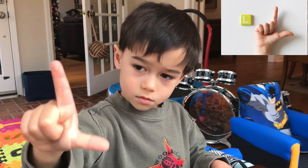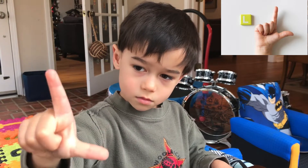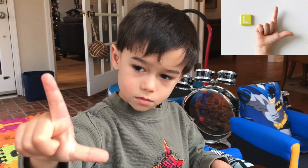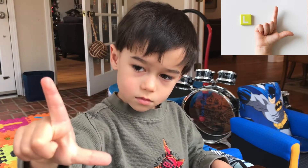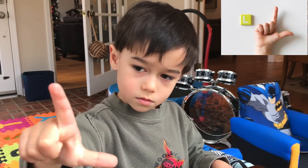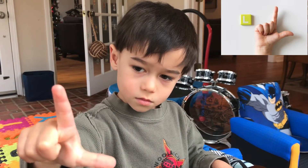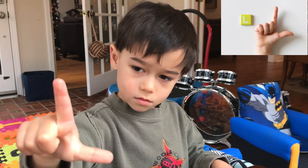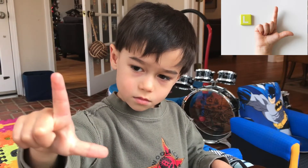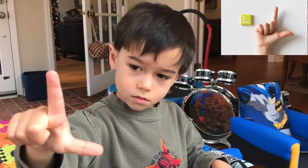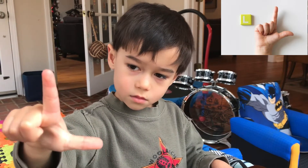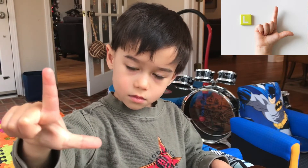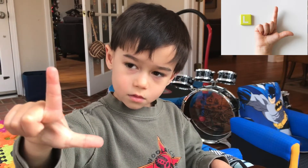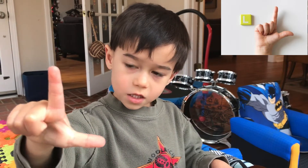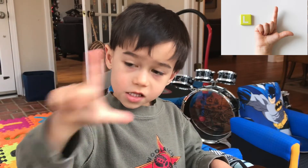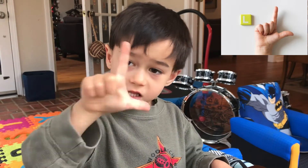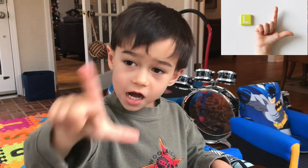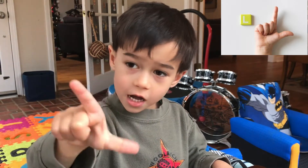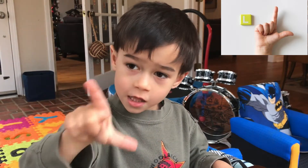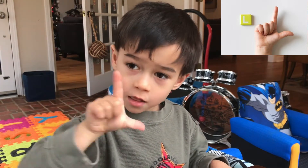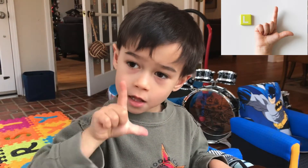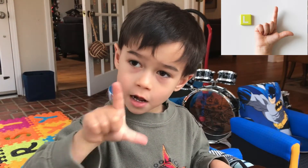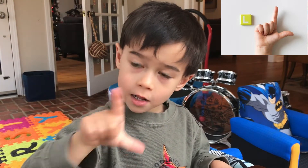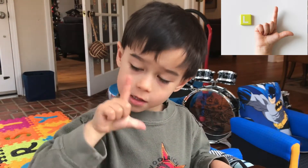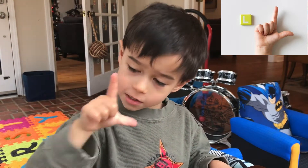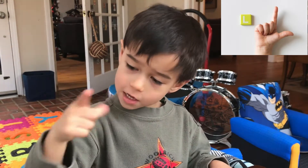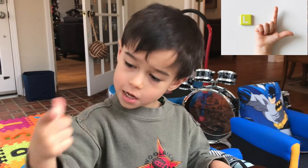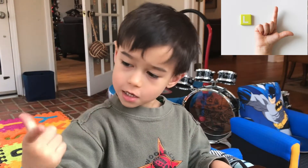And what's the sound of L? La, la, la.